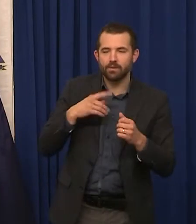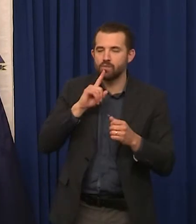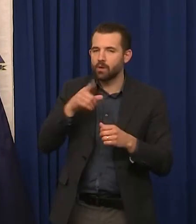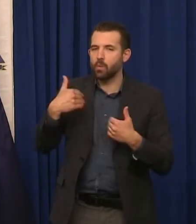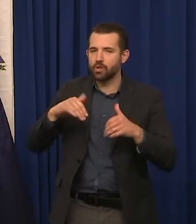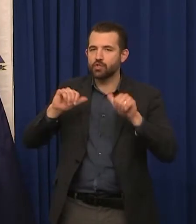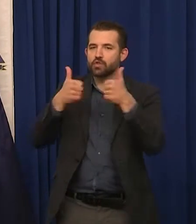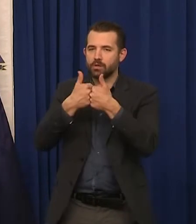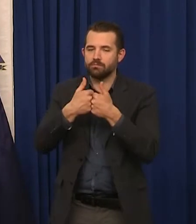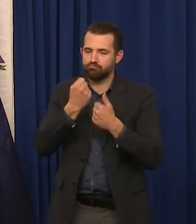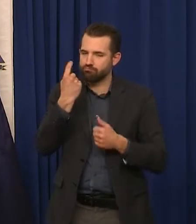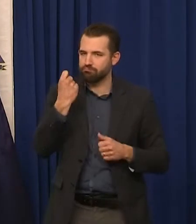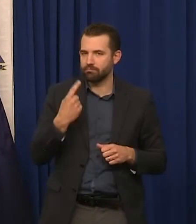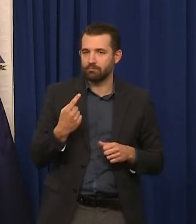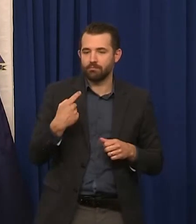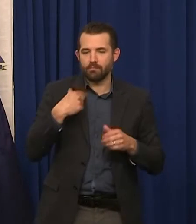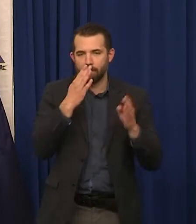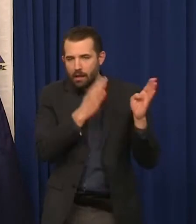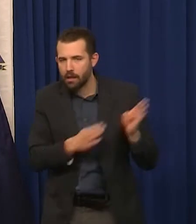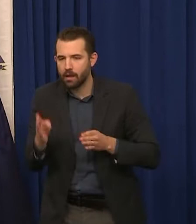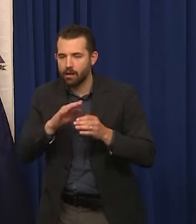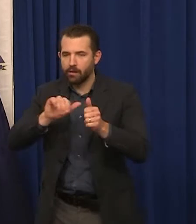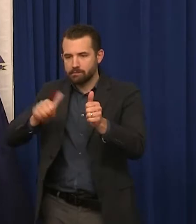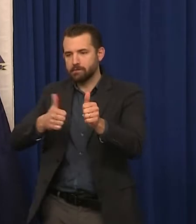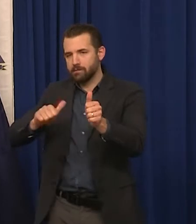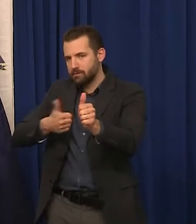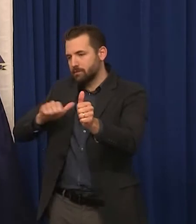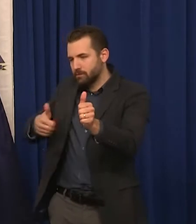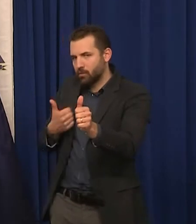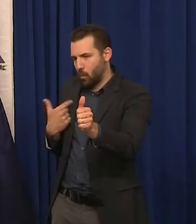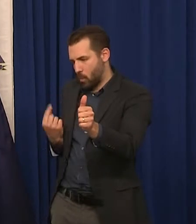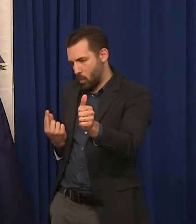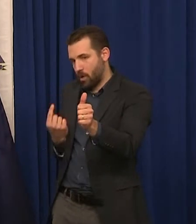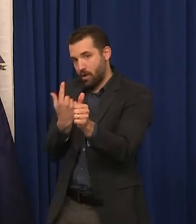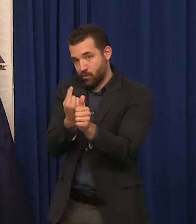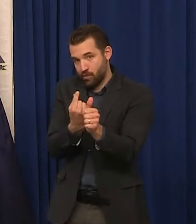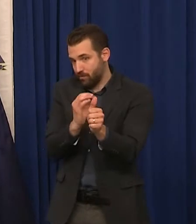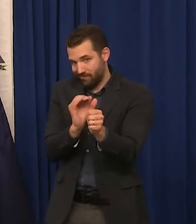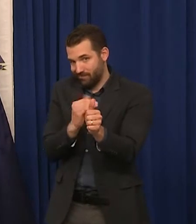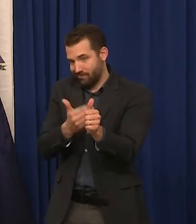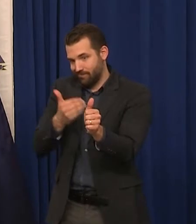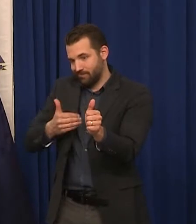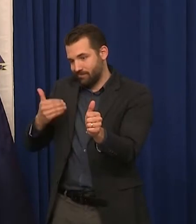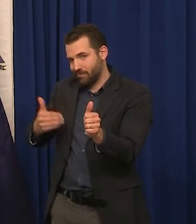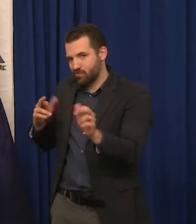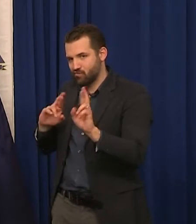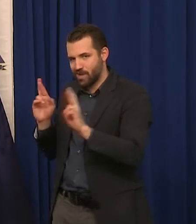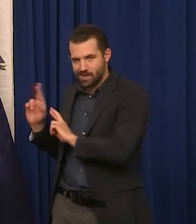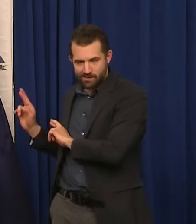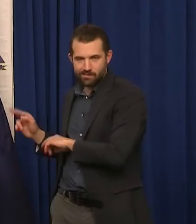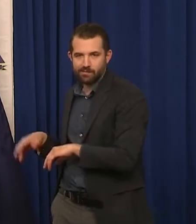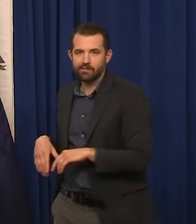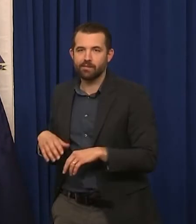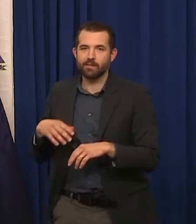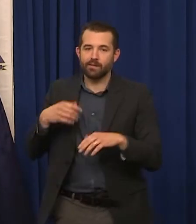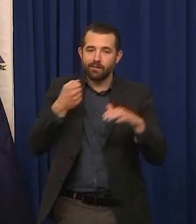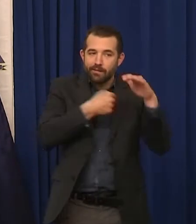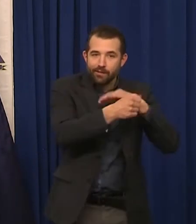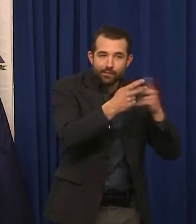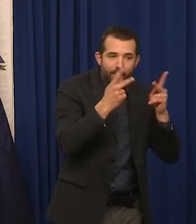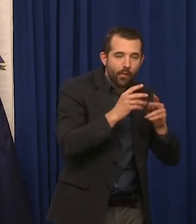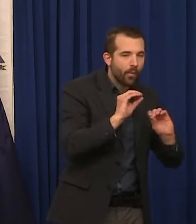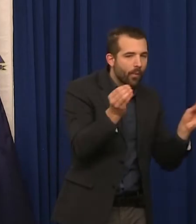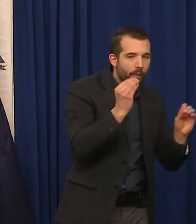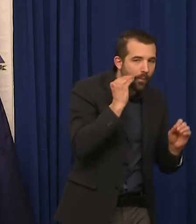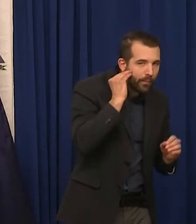these settings, whether they be long-term care facilities or shelters for folks experiencing homelessness. Right now, where we are